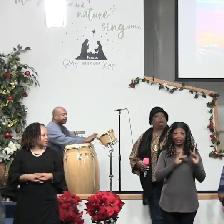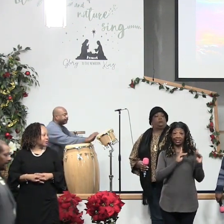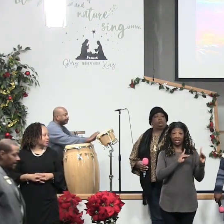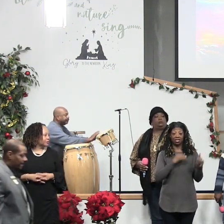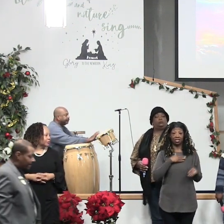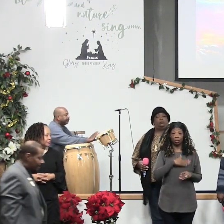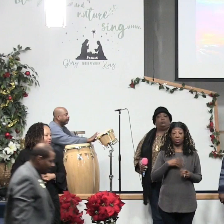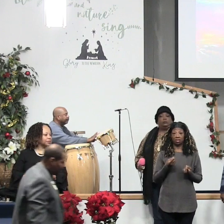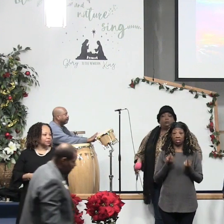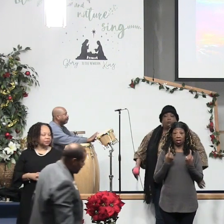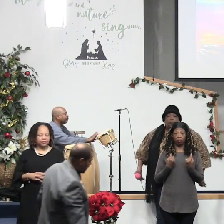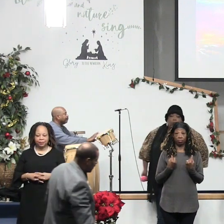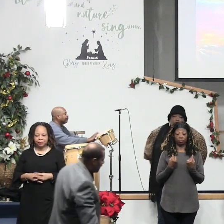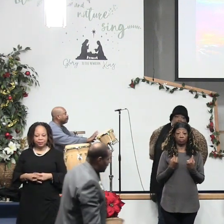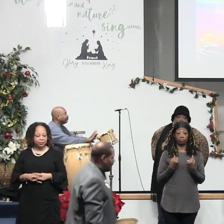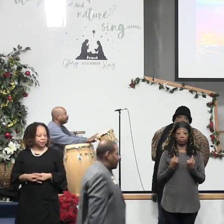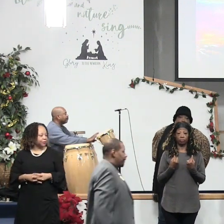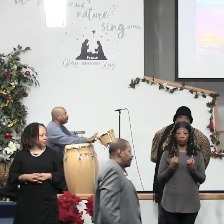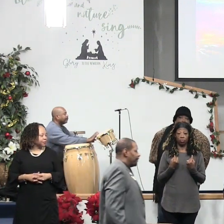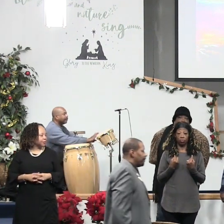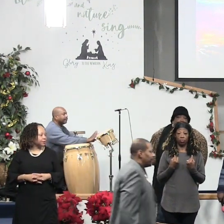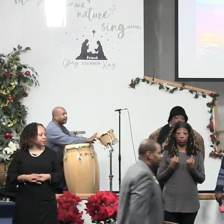up.